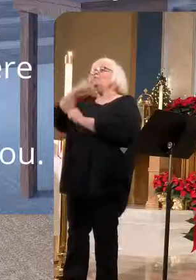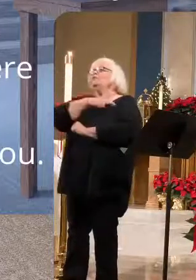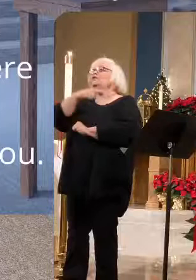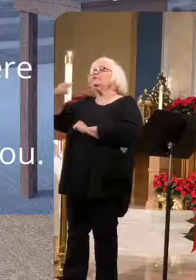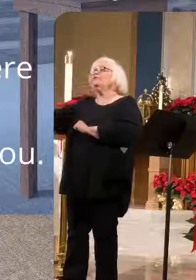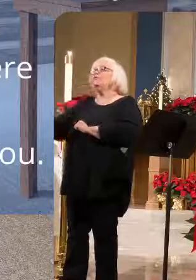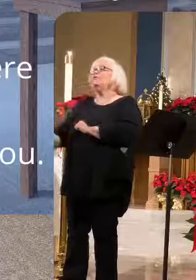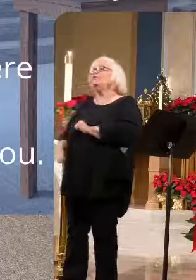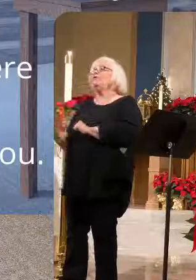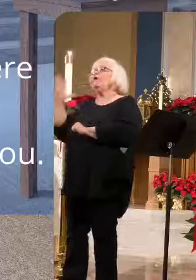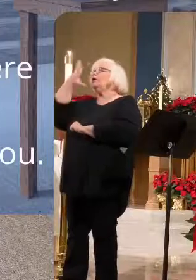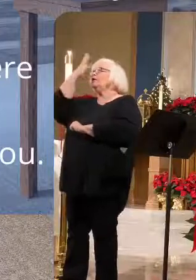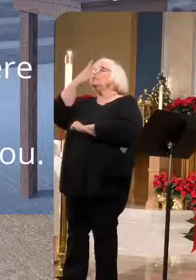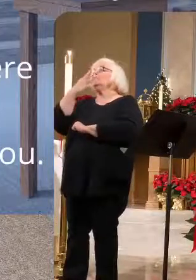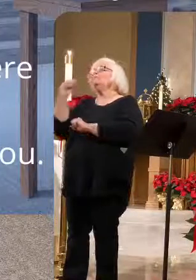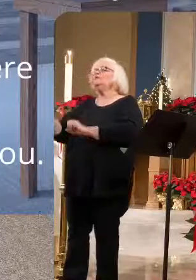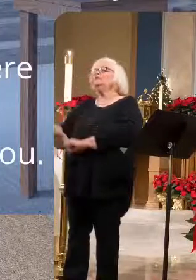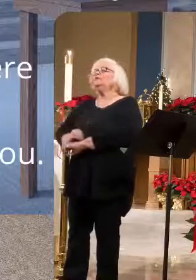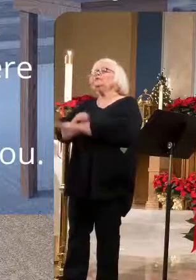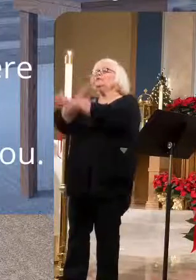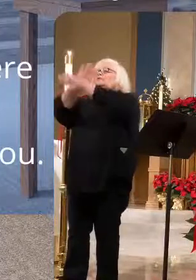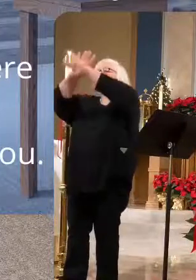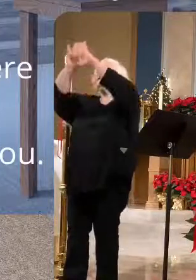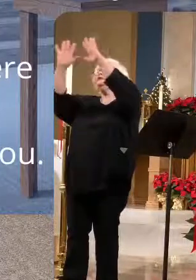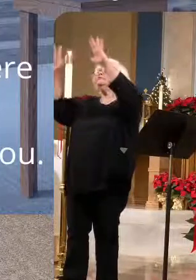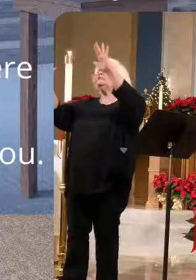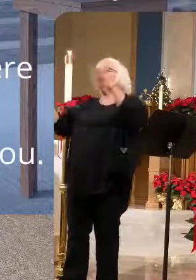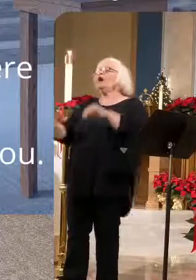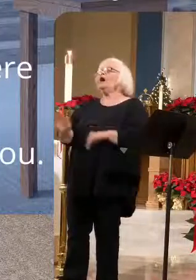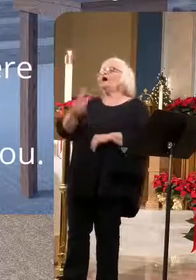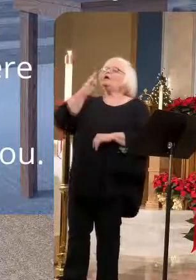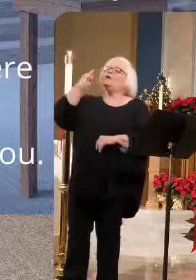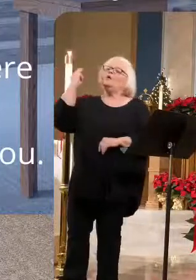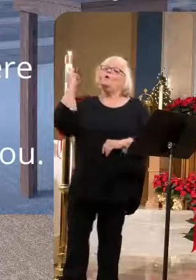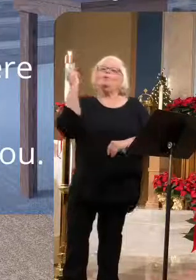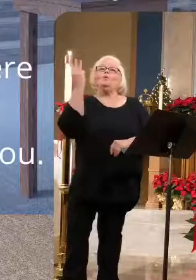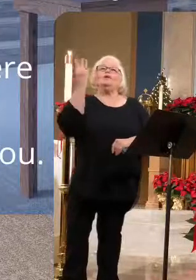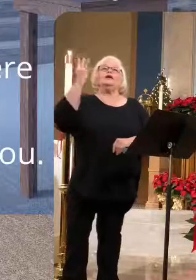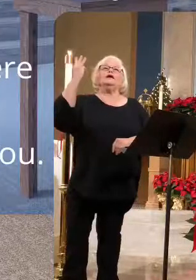Star with royal beauty bright,